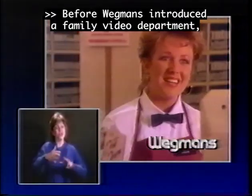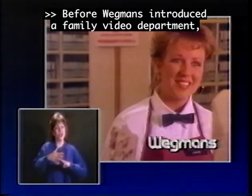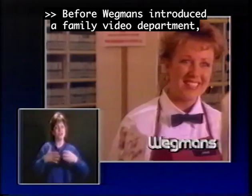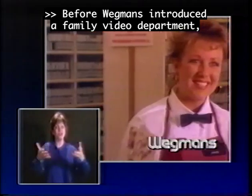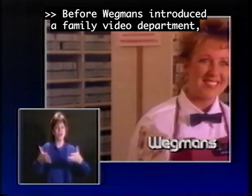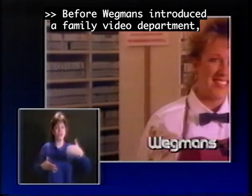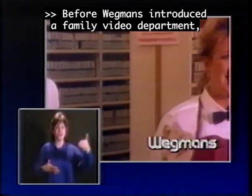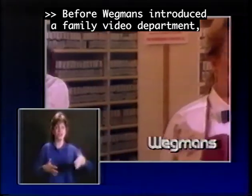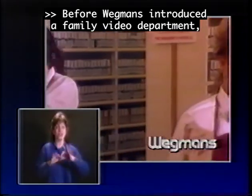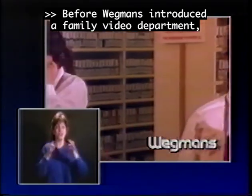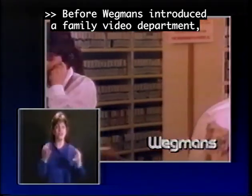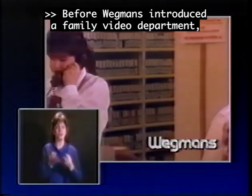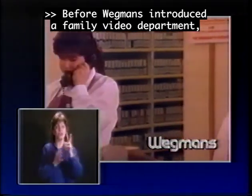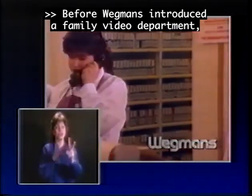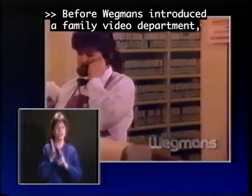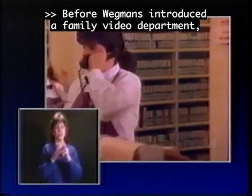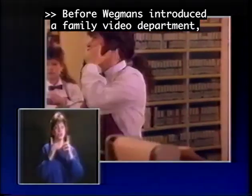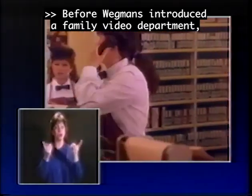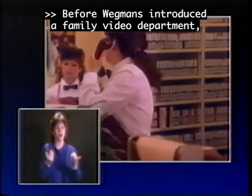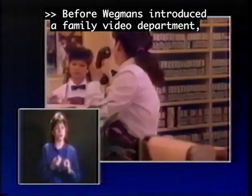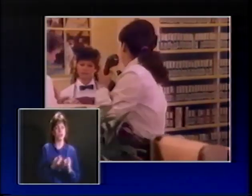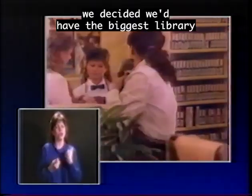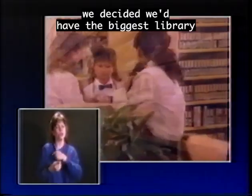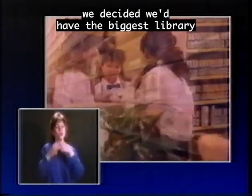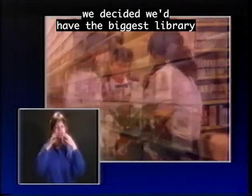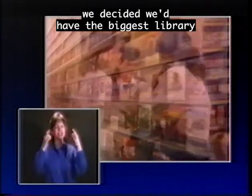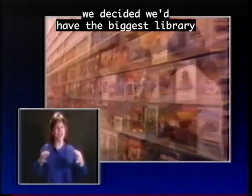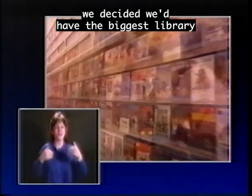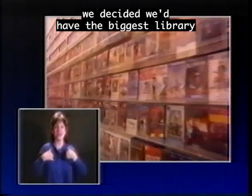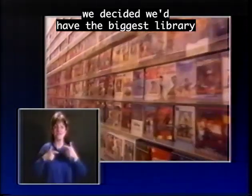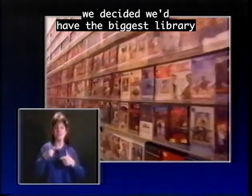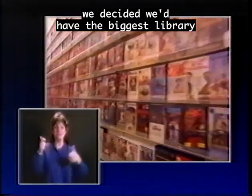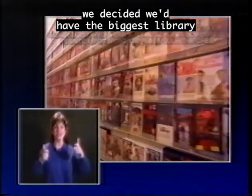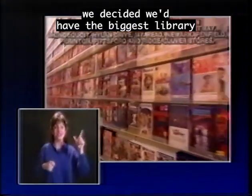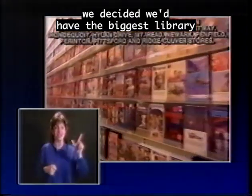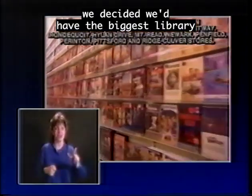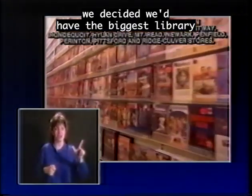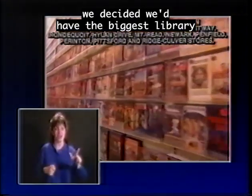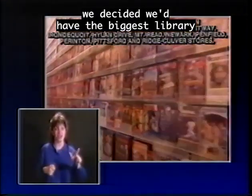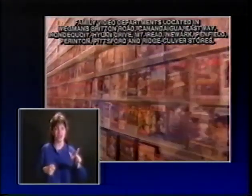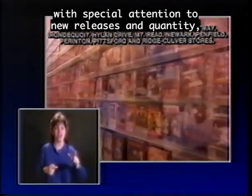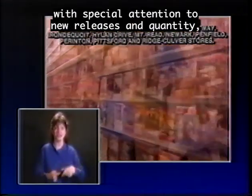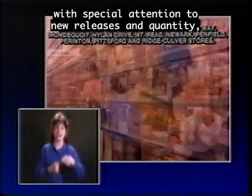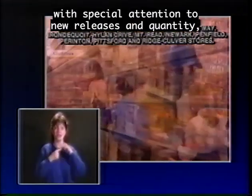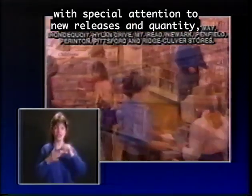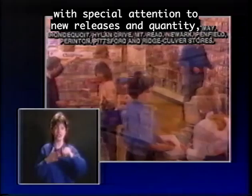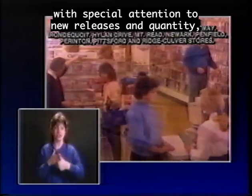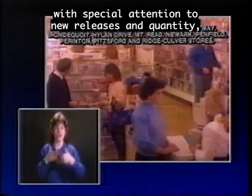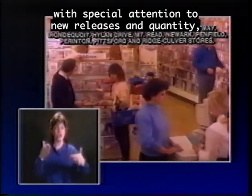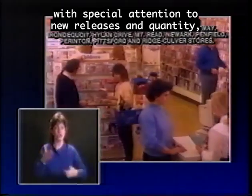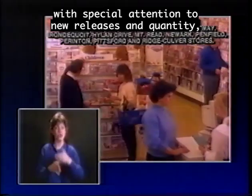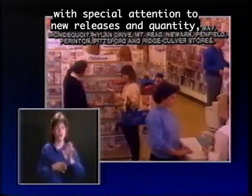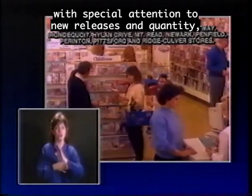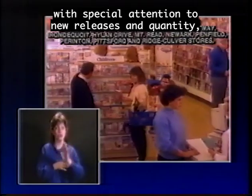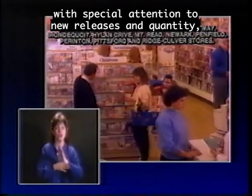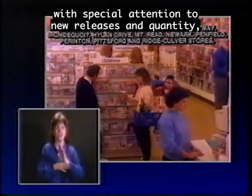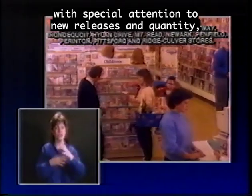Before Wegmans introduced a family video department, we decided we'd have the biggest library with special attention to new releases and